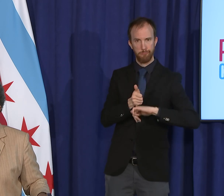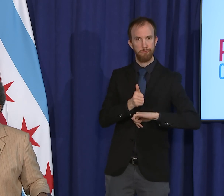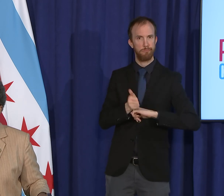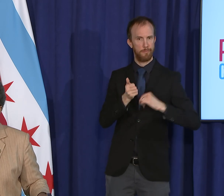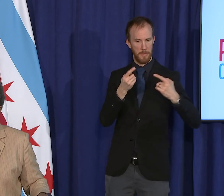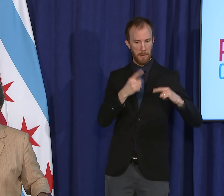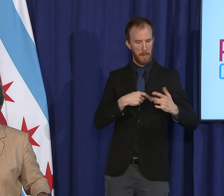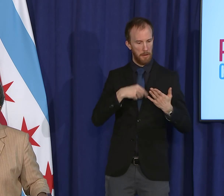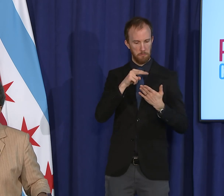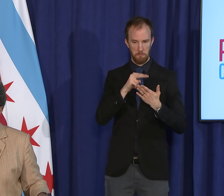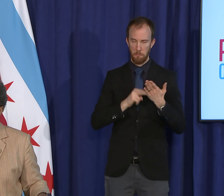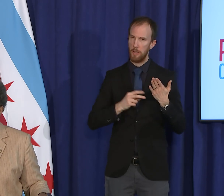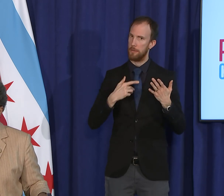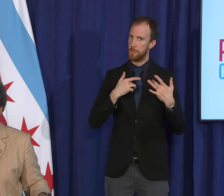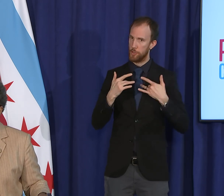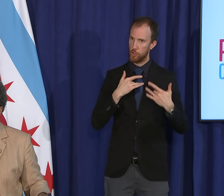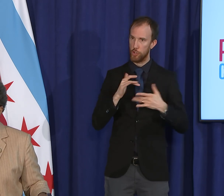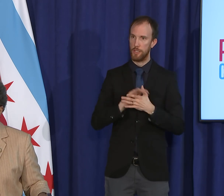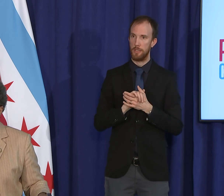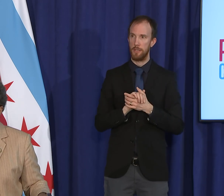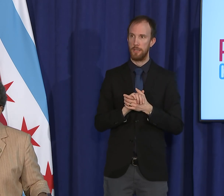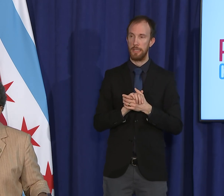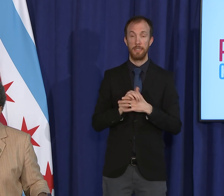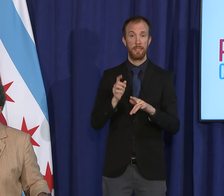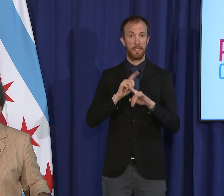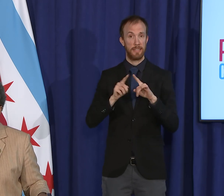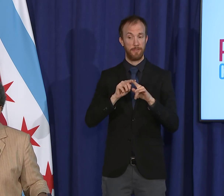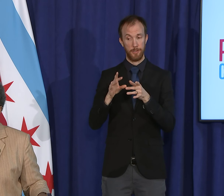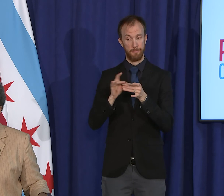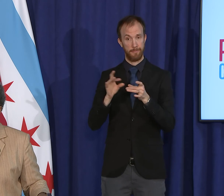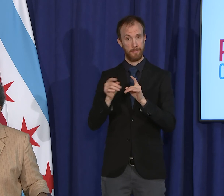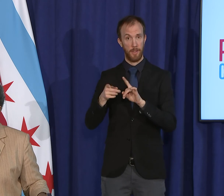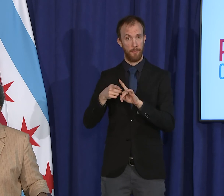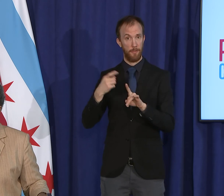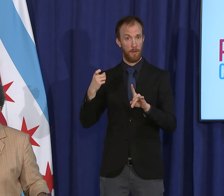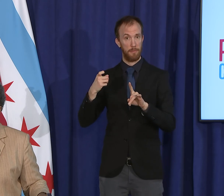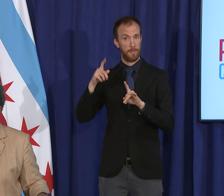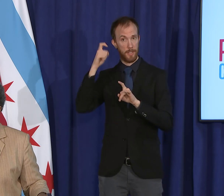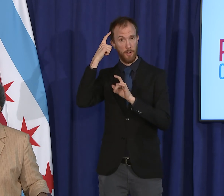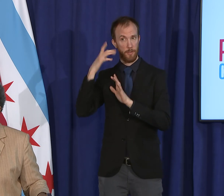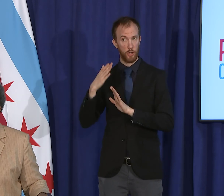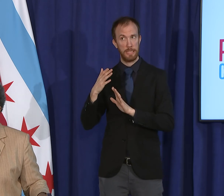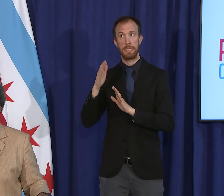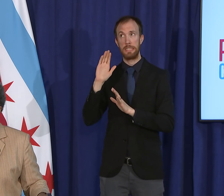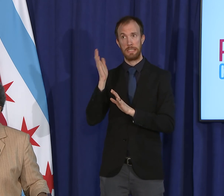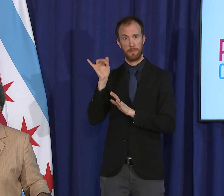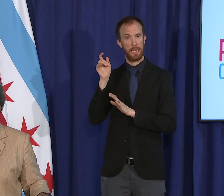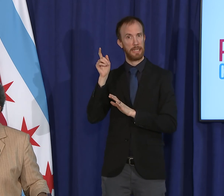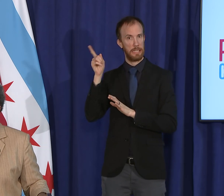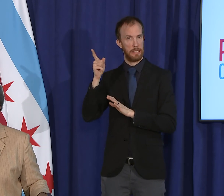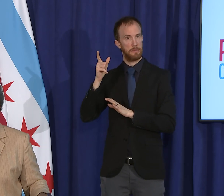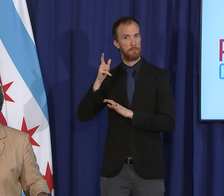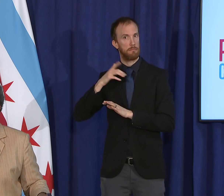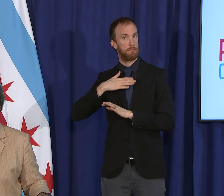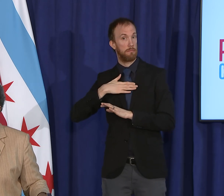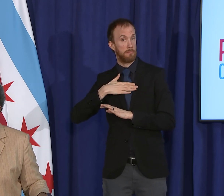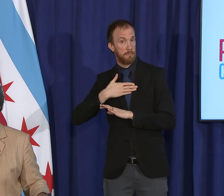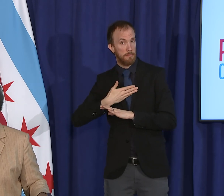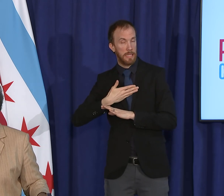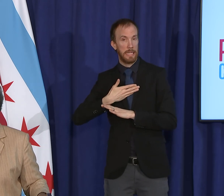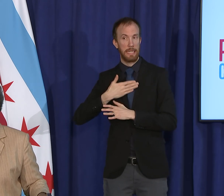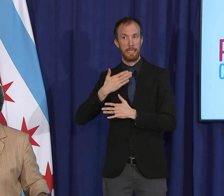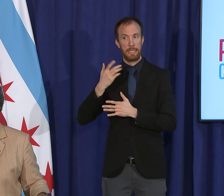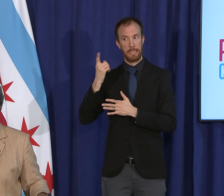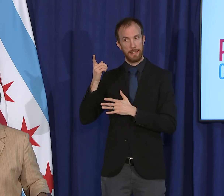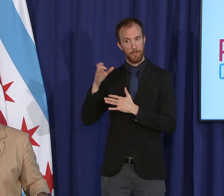from the latest statements that the governor has made, it sounds like there's a recognition on his part that he said and did some things that